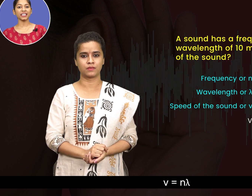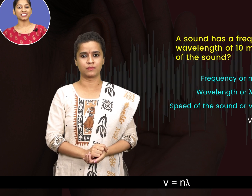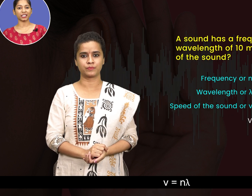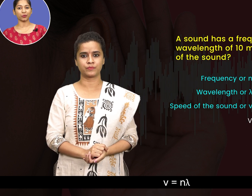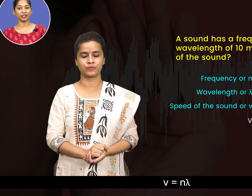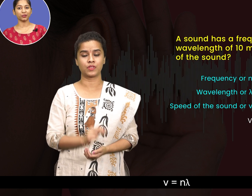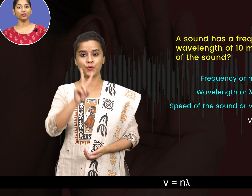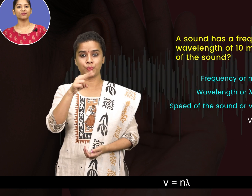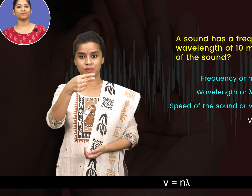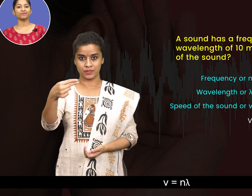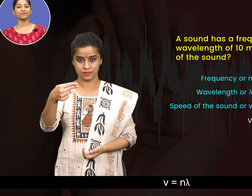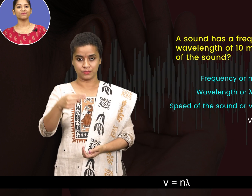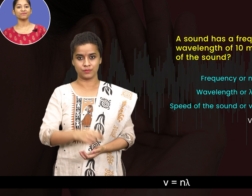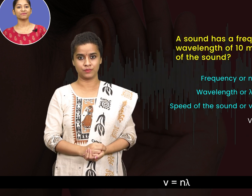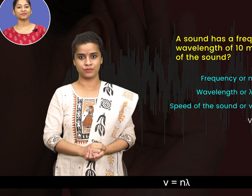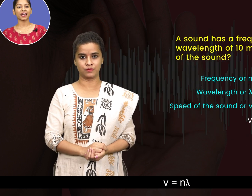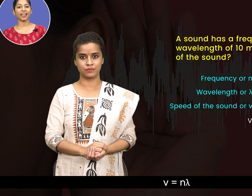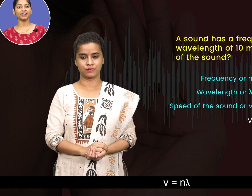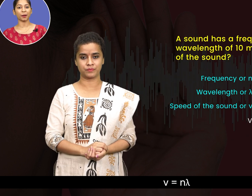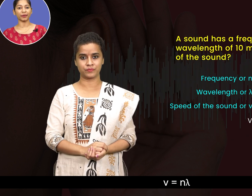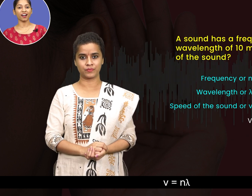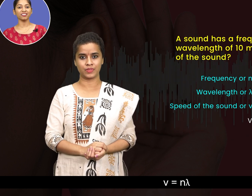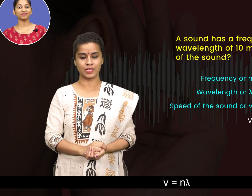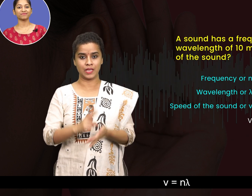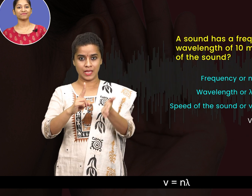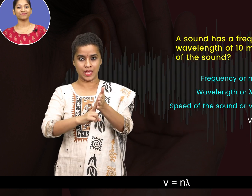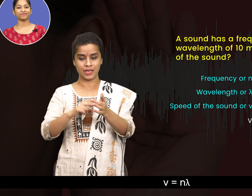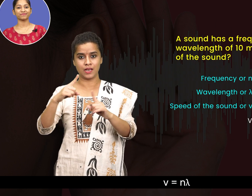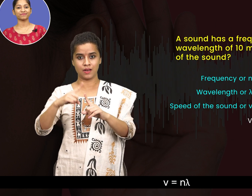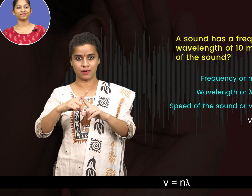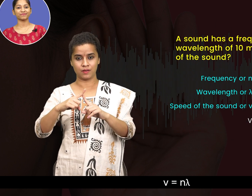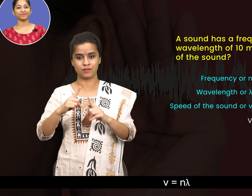V is equal to N lambda.